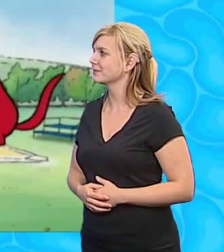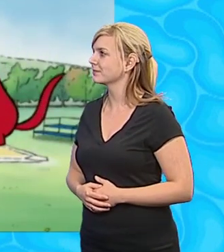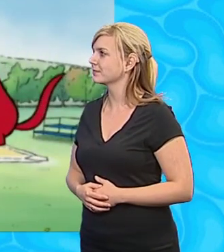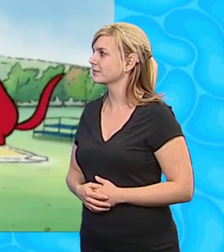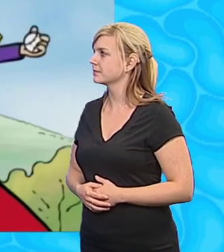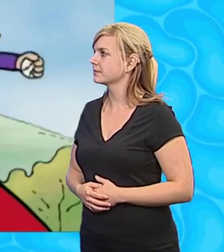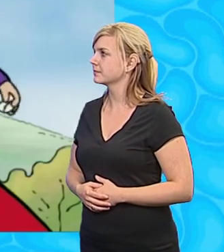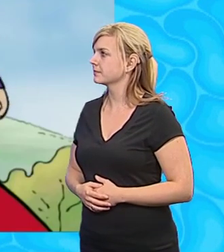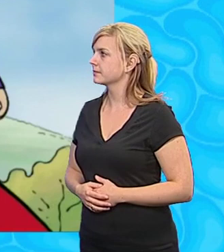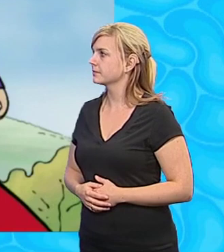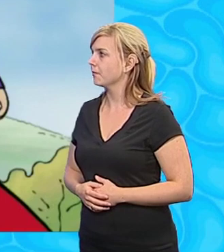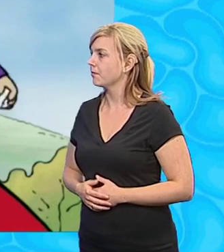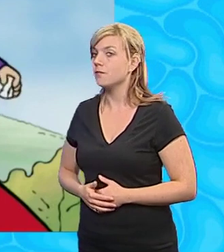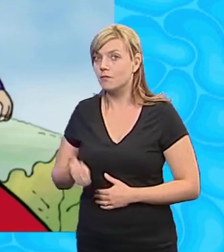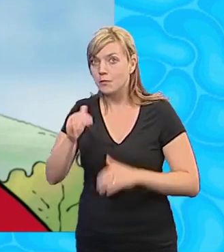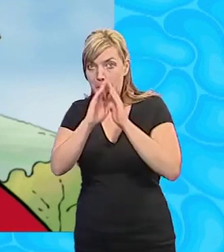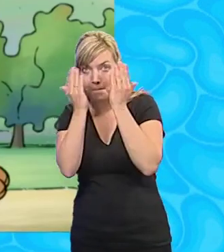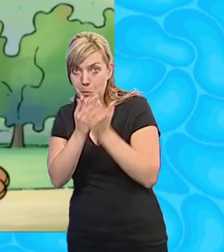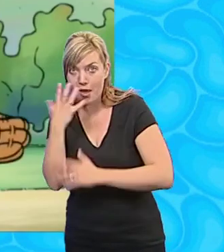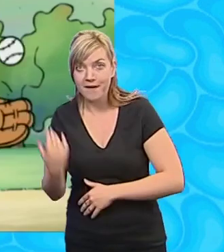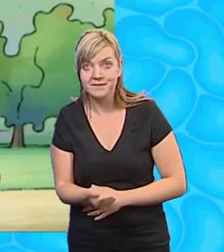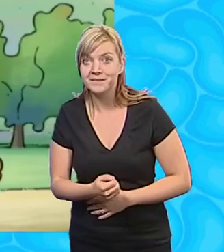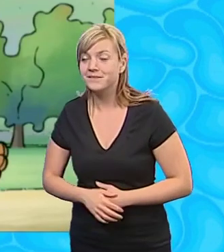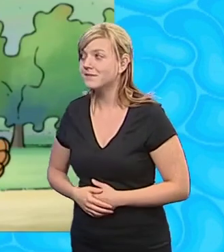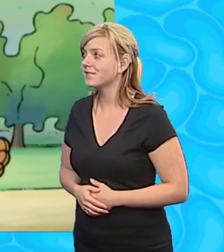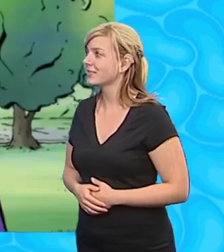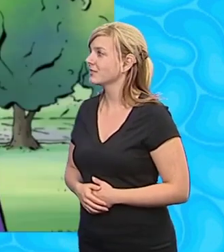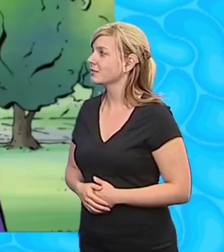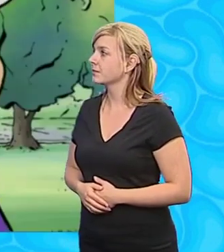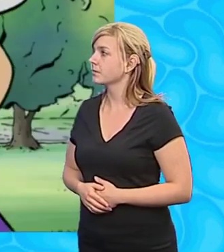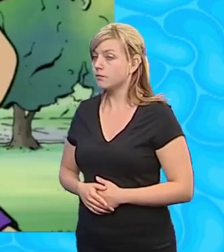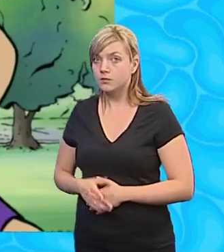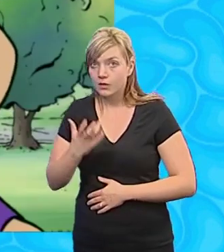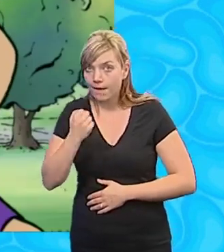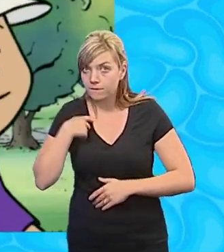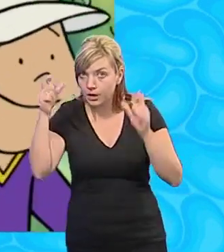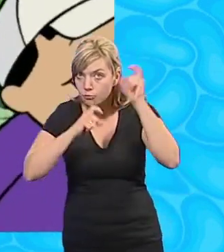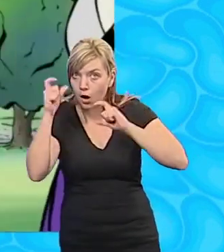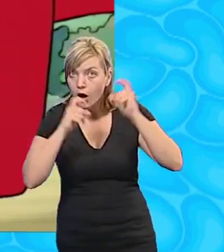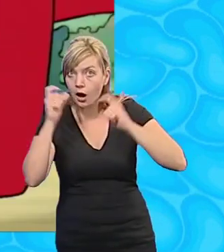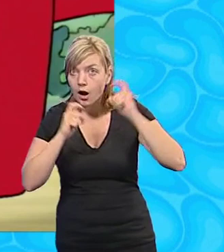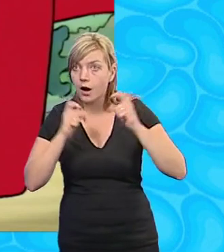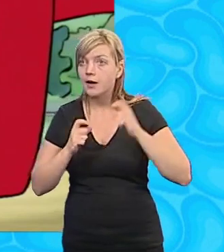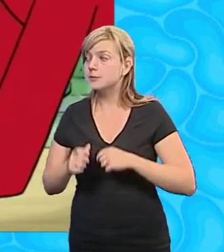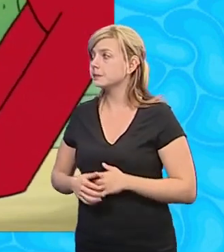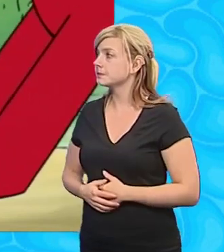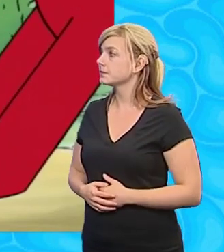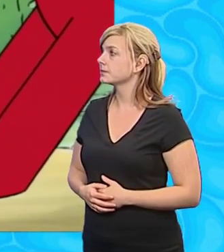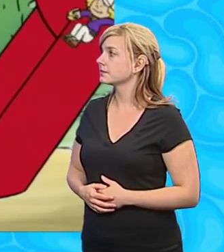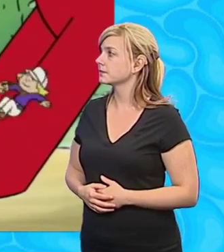Hi, guys! Here's the ball! Great! Did you bring my camera?